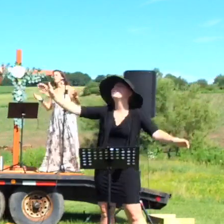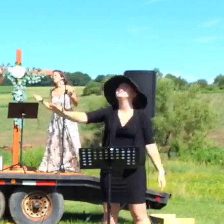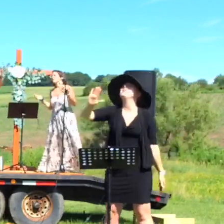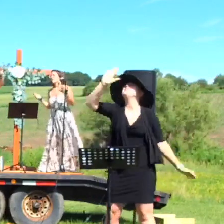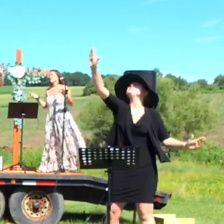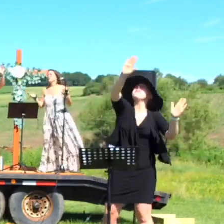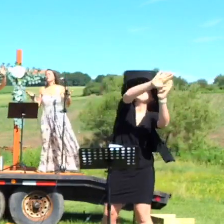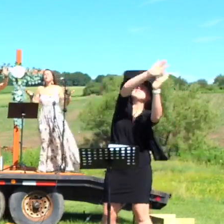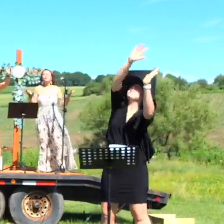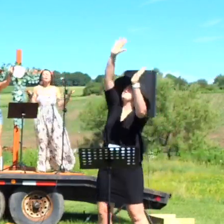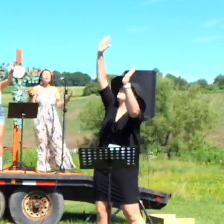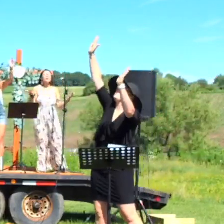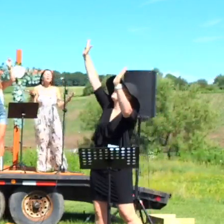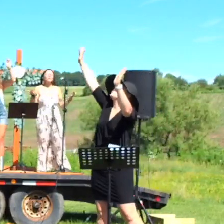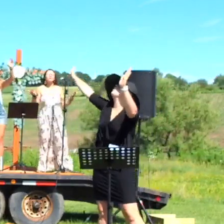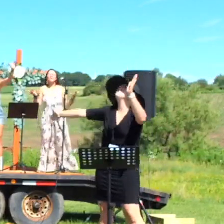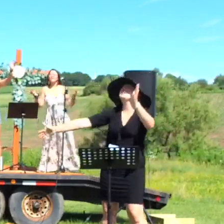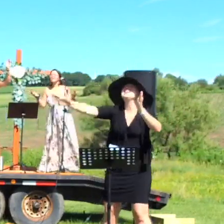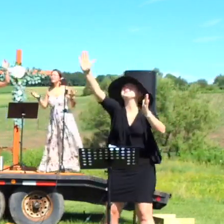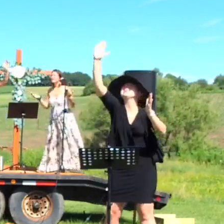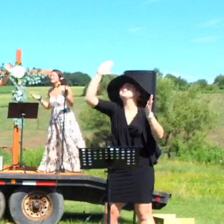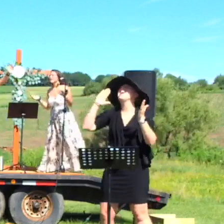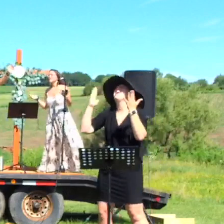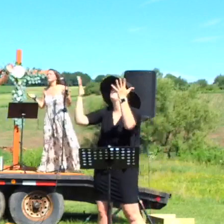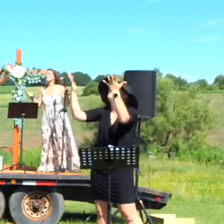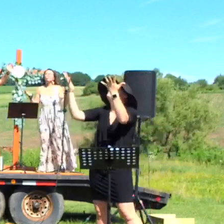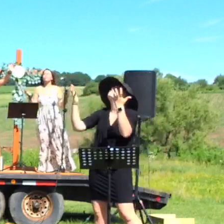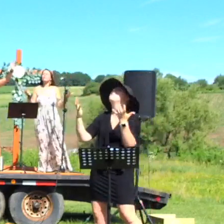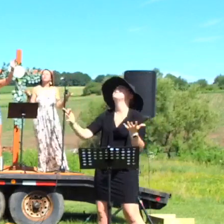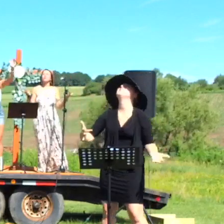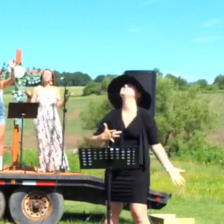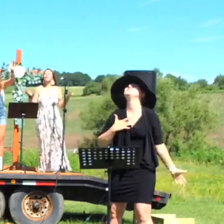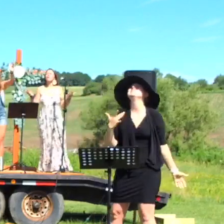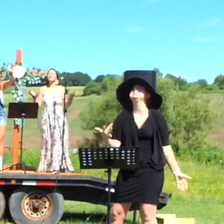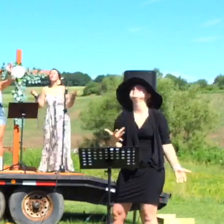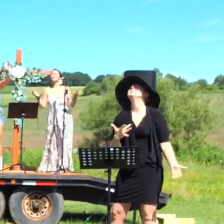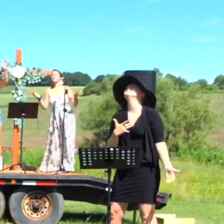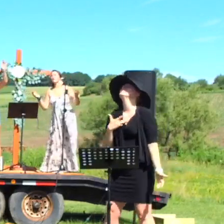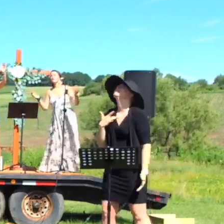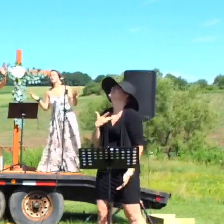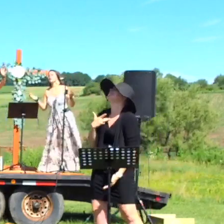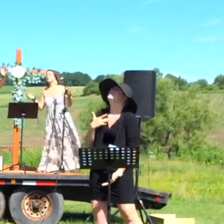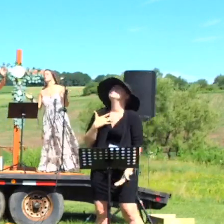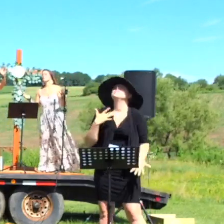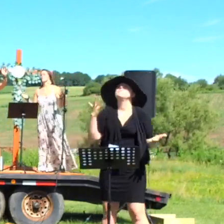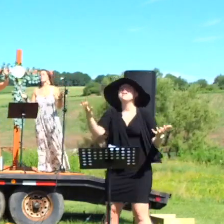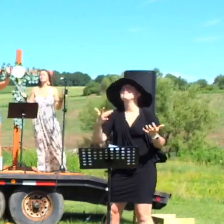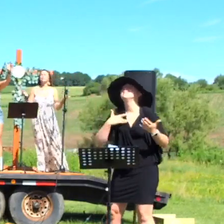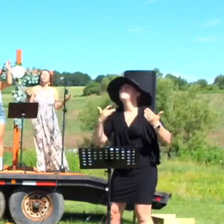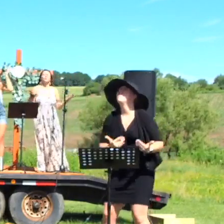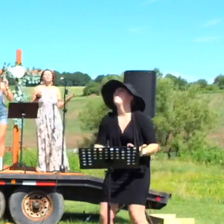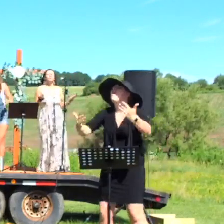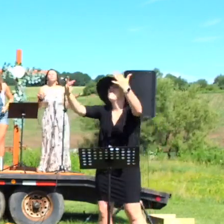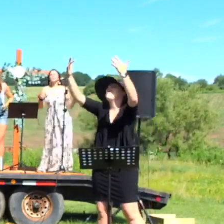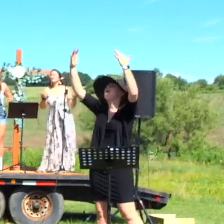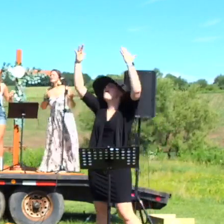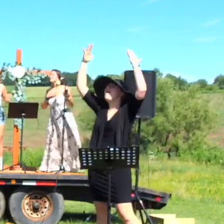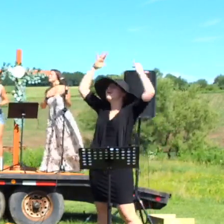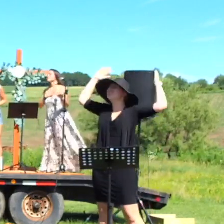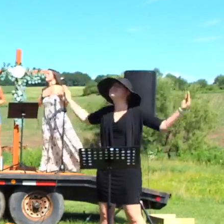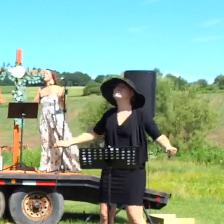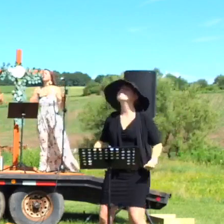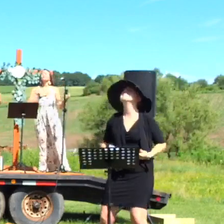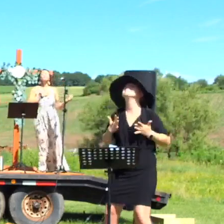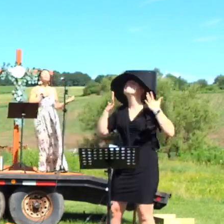atmosphere. Your glory, God, is what our hearts long for, to be